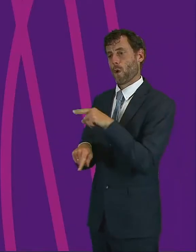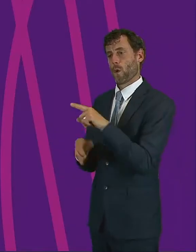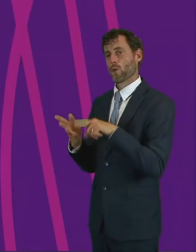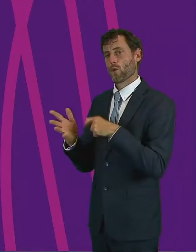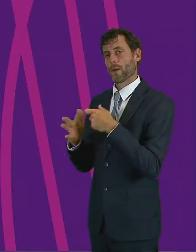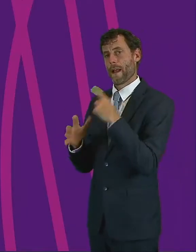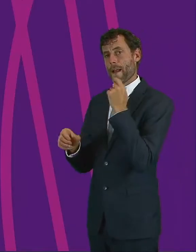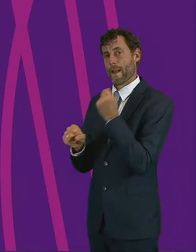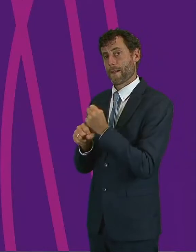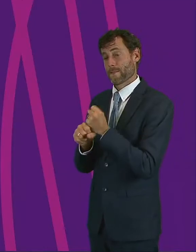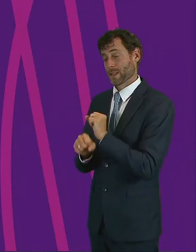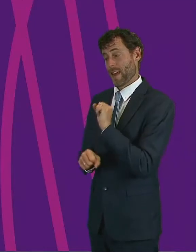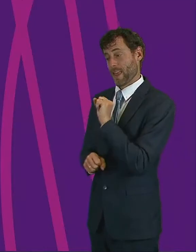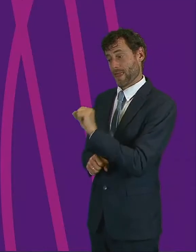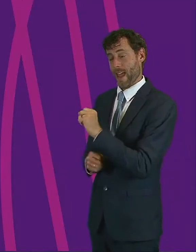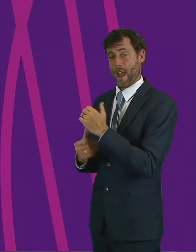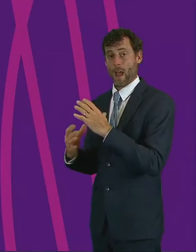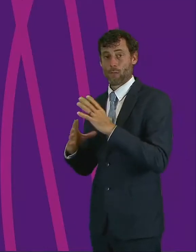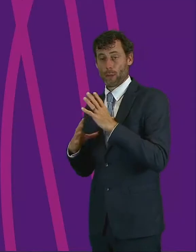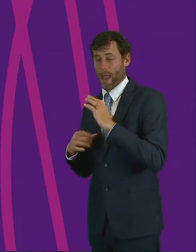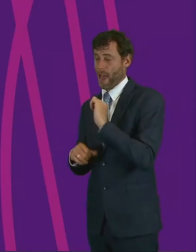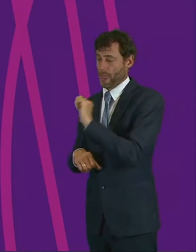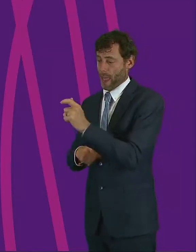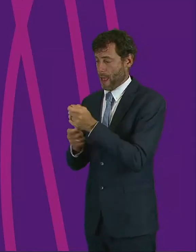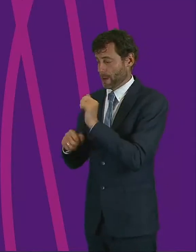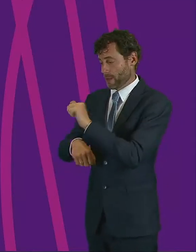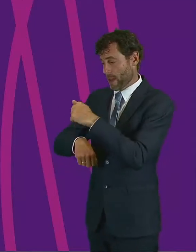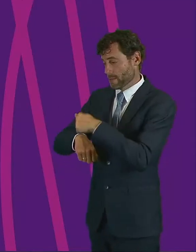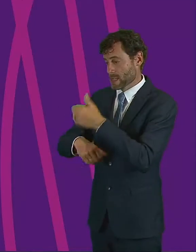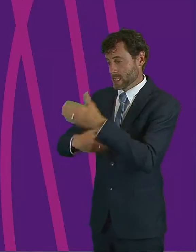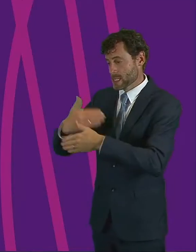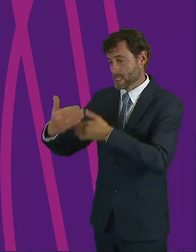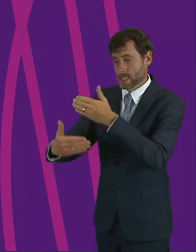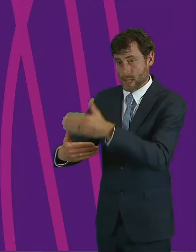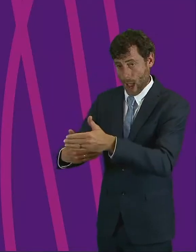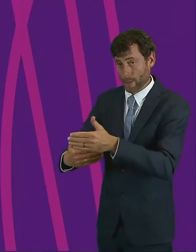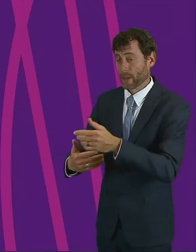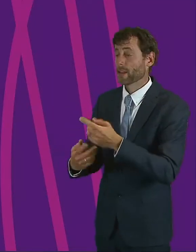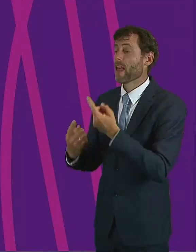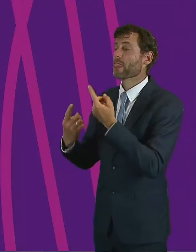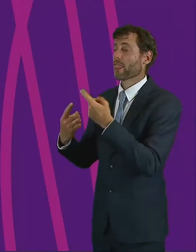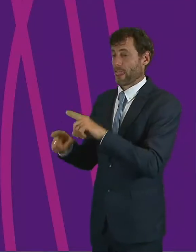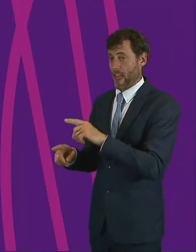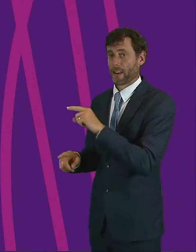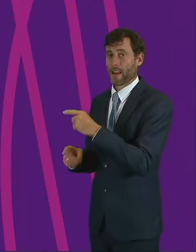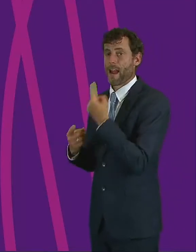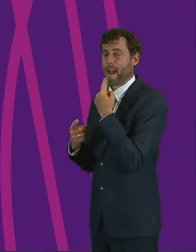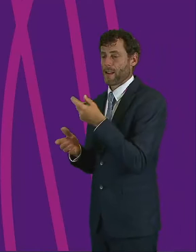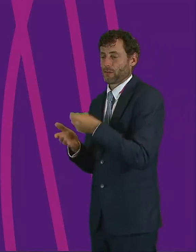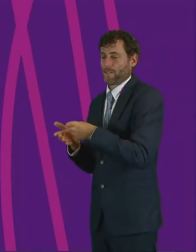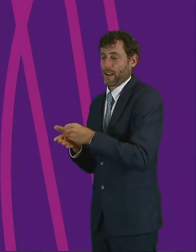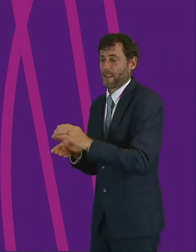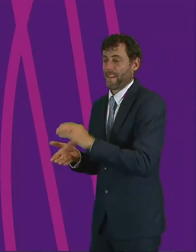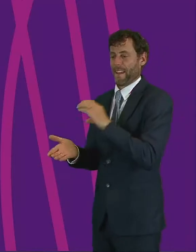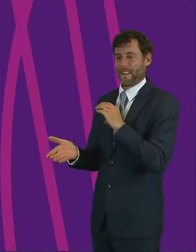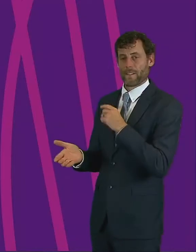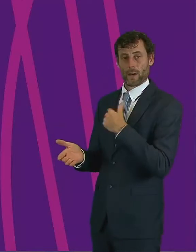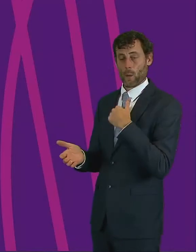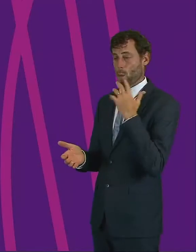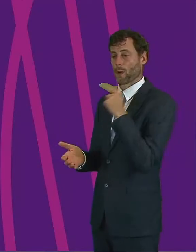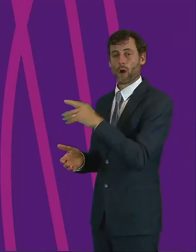to announcements in this way, as our funding position is drip-fed to us, with limited engagement in advance